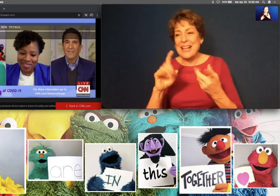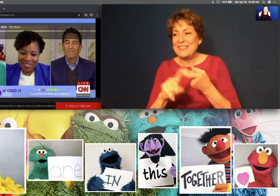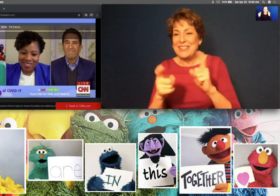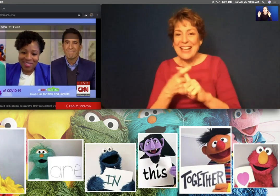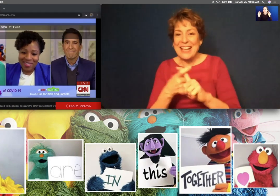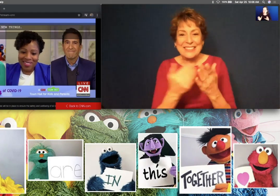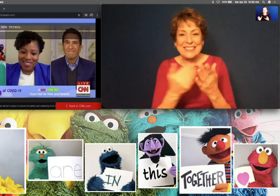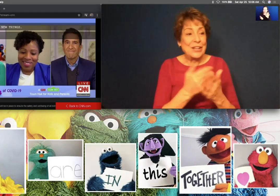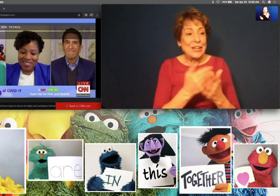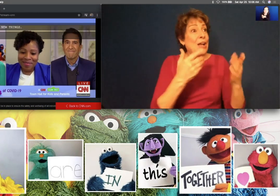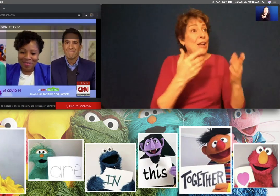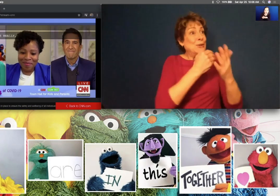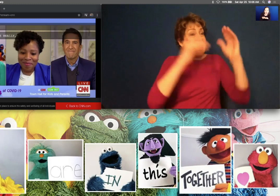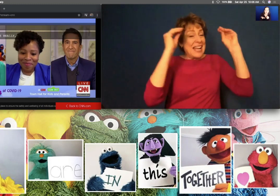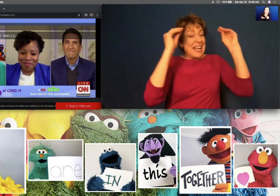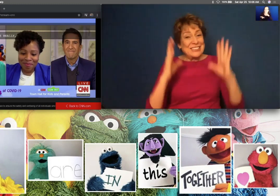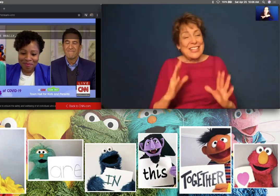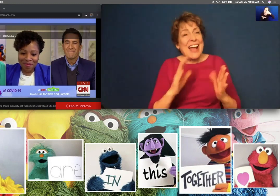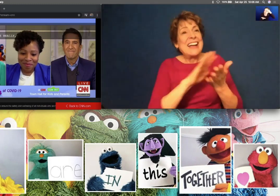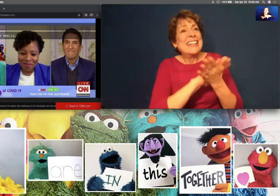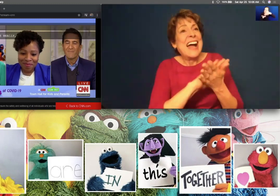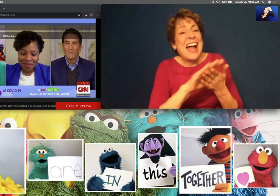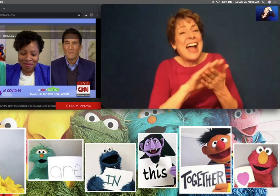really nice, and they will help you learn and grow.